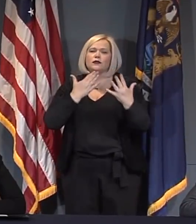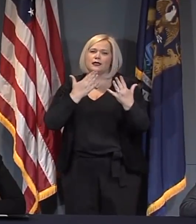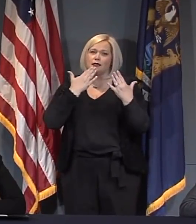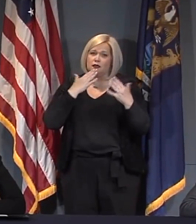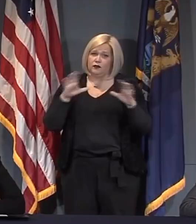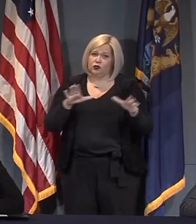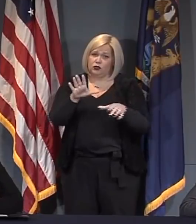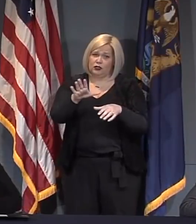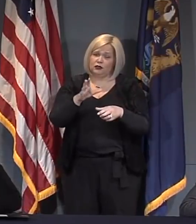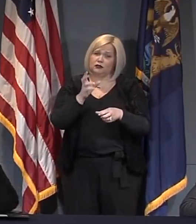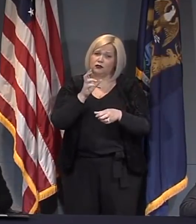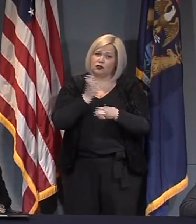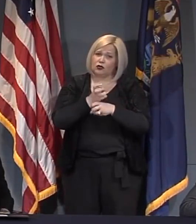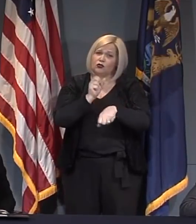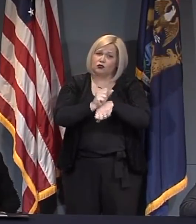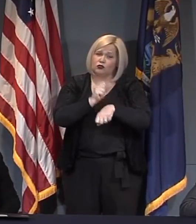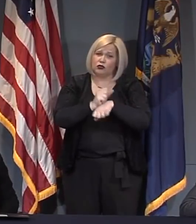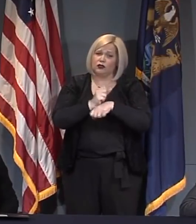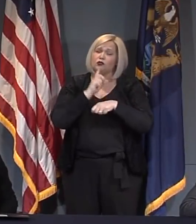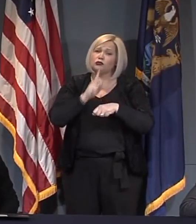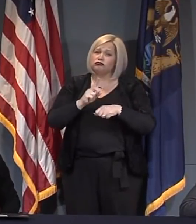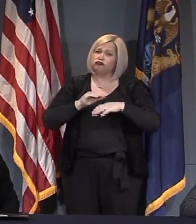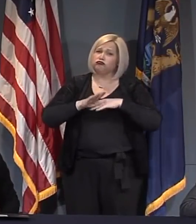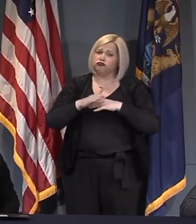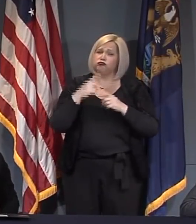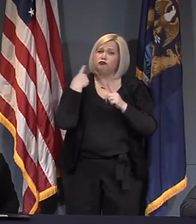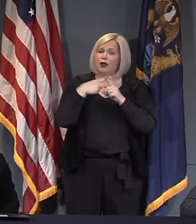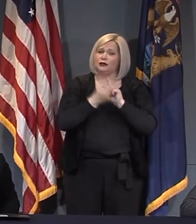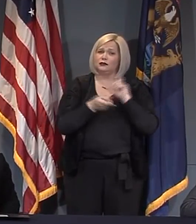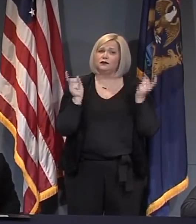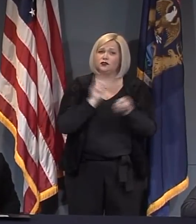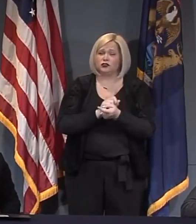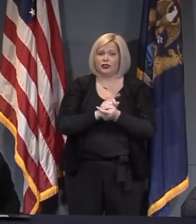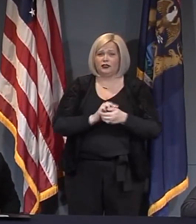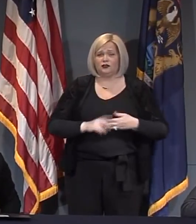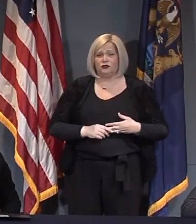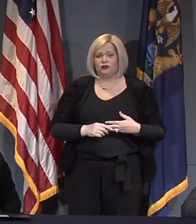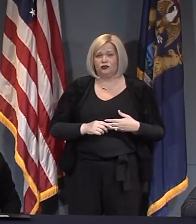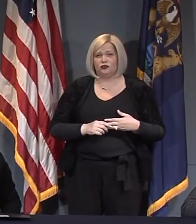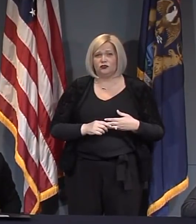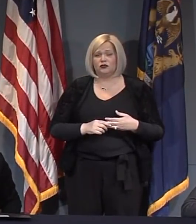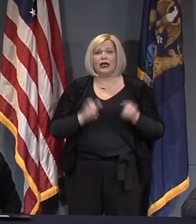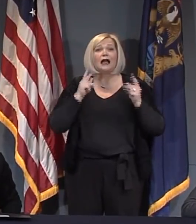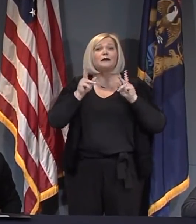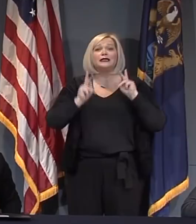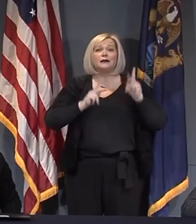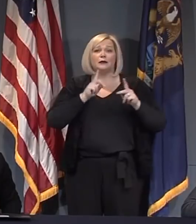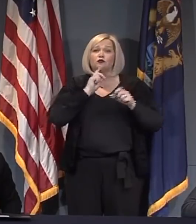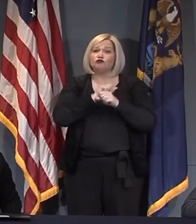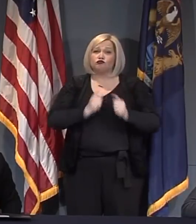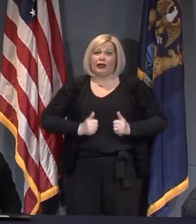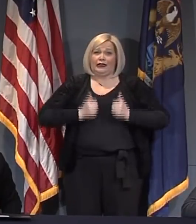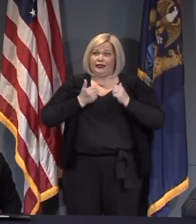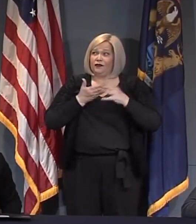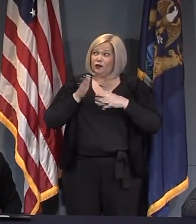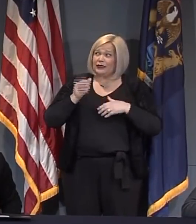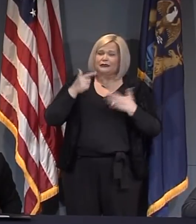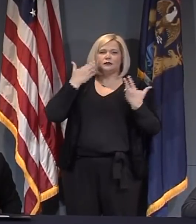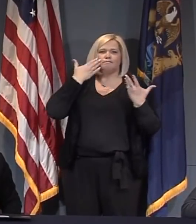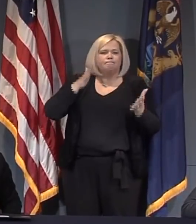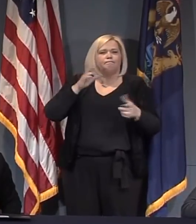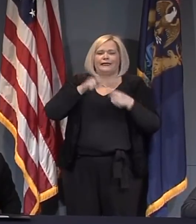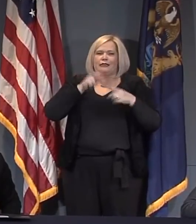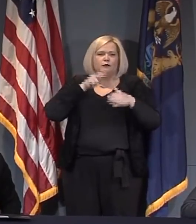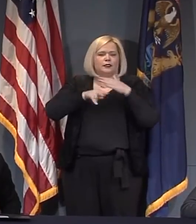made a big difference. We will never know how many lives we have saved, but we will know that because